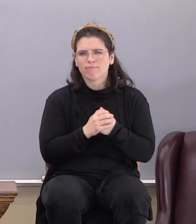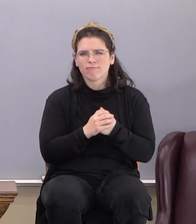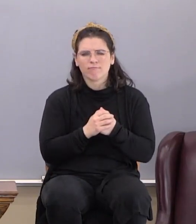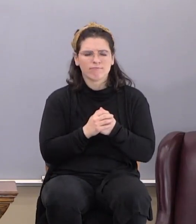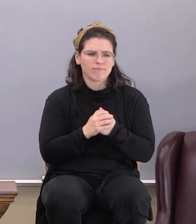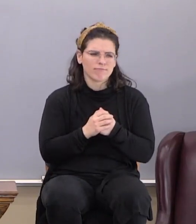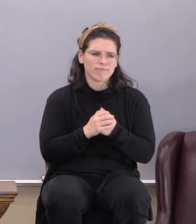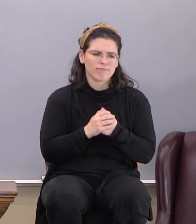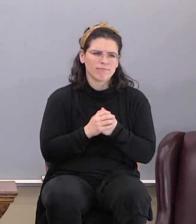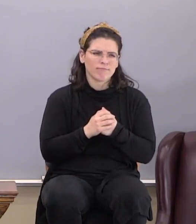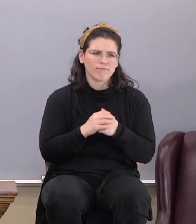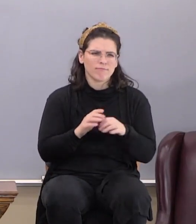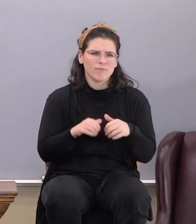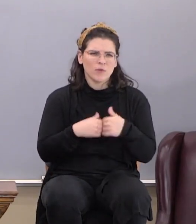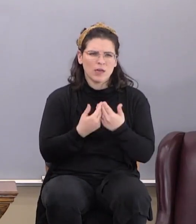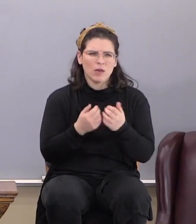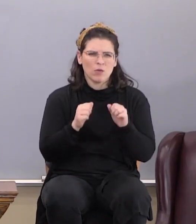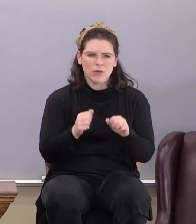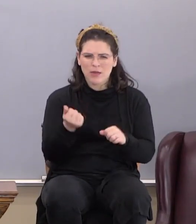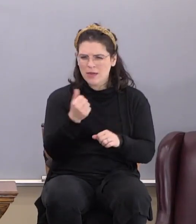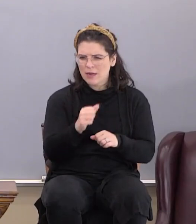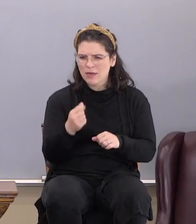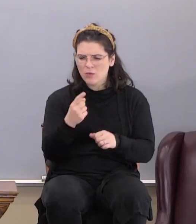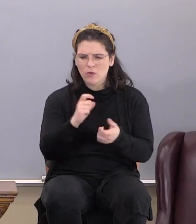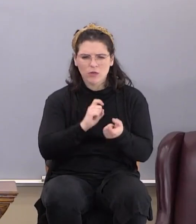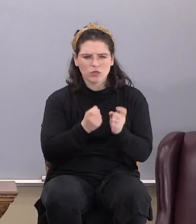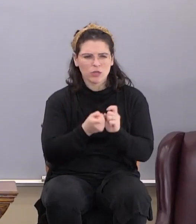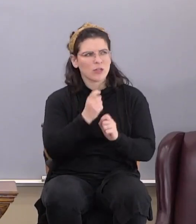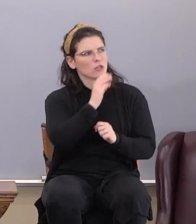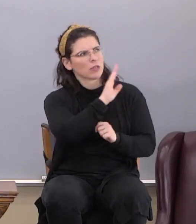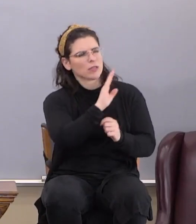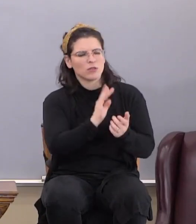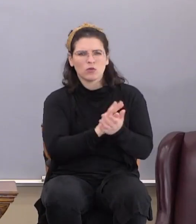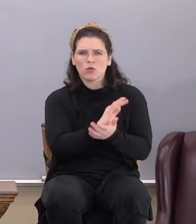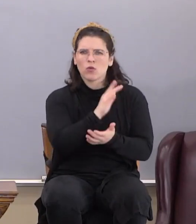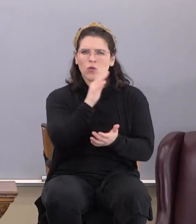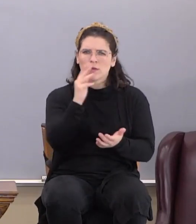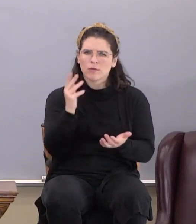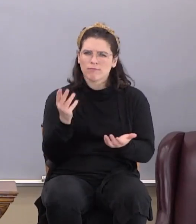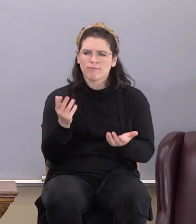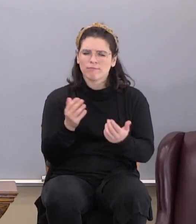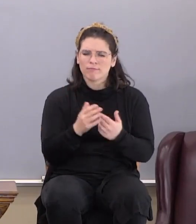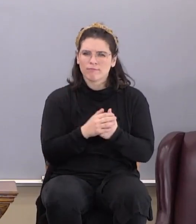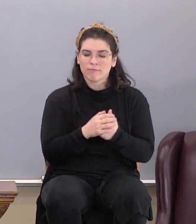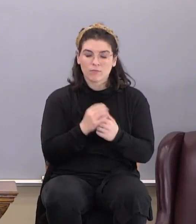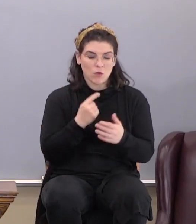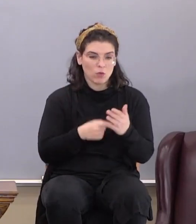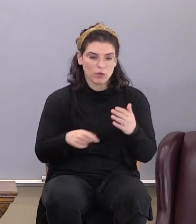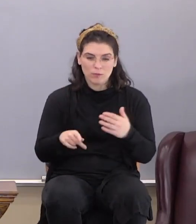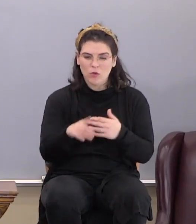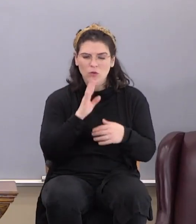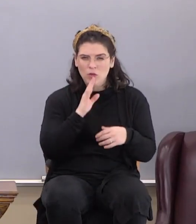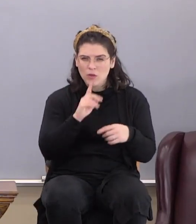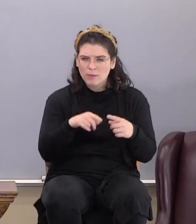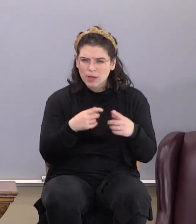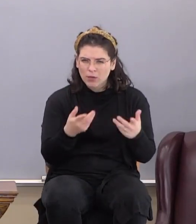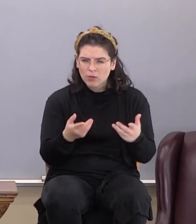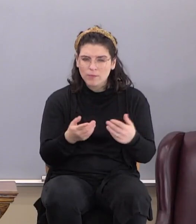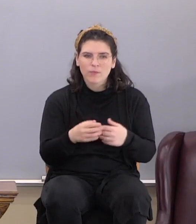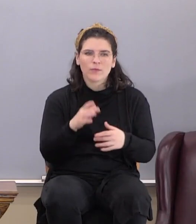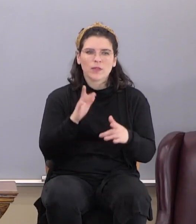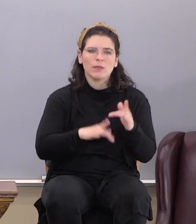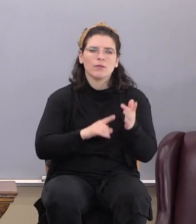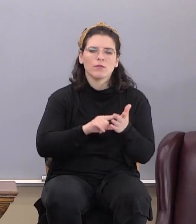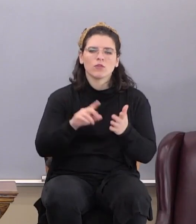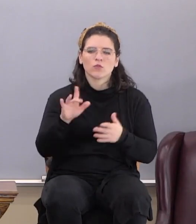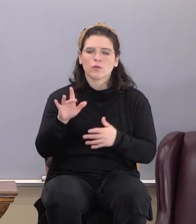Wait, how can anyone change his glory? What's Paul talking about? Drop down to verse